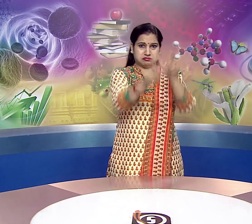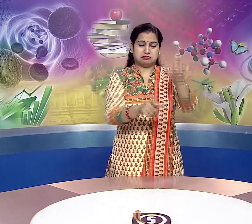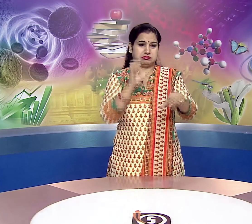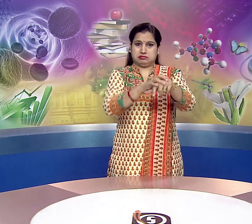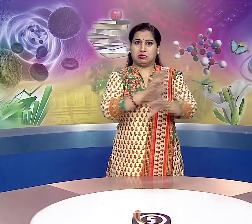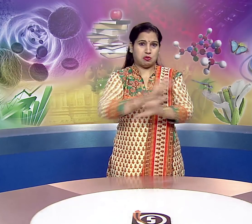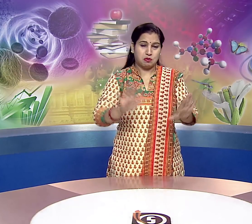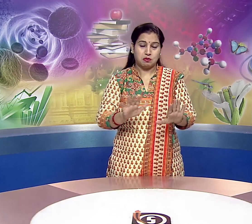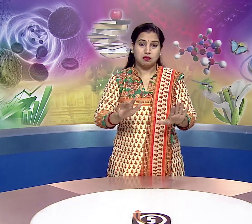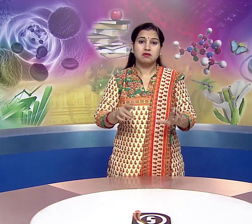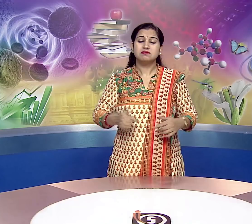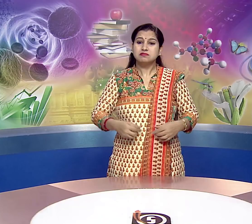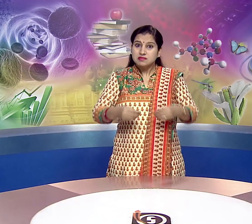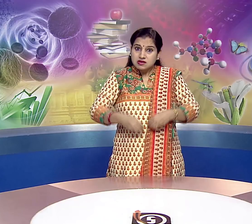unless he was hungry